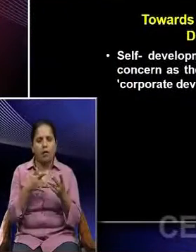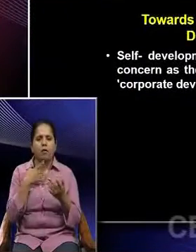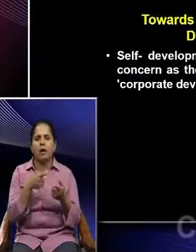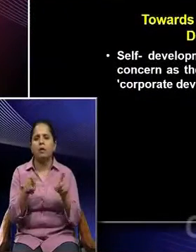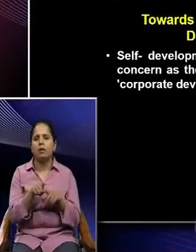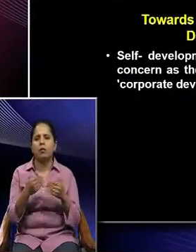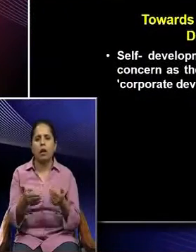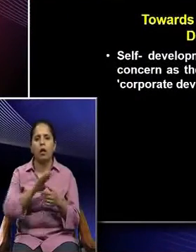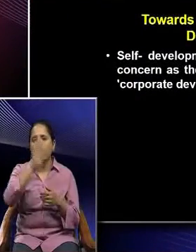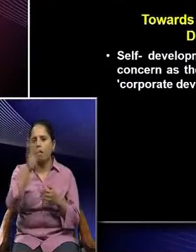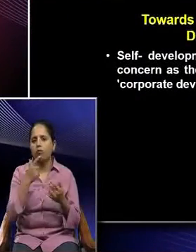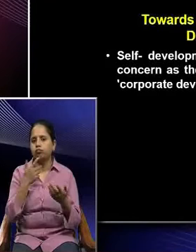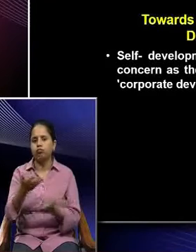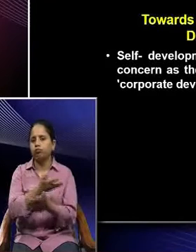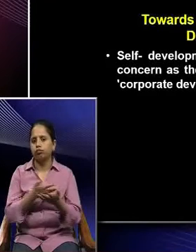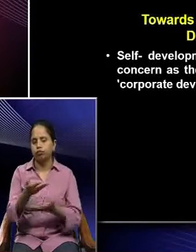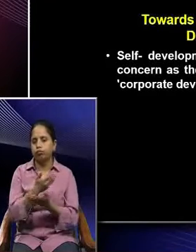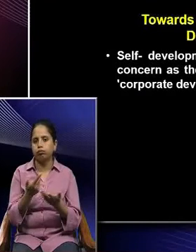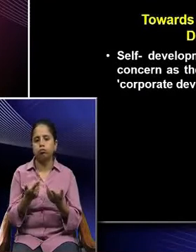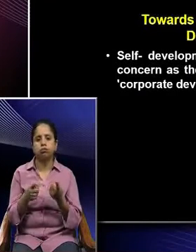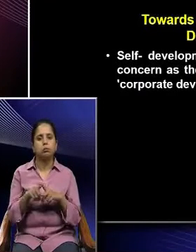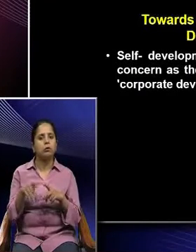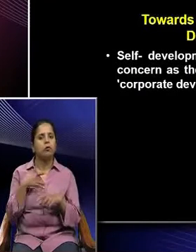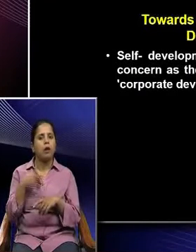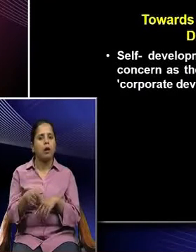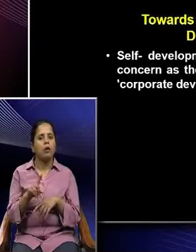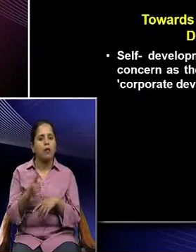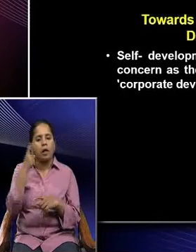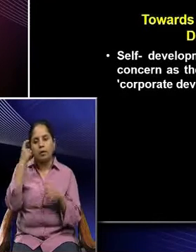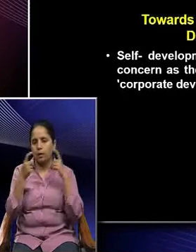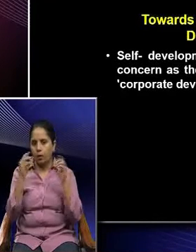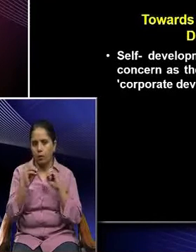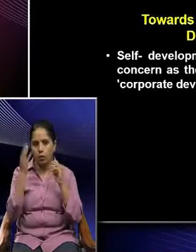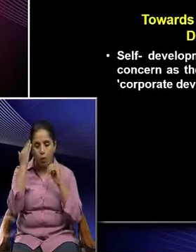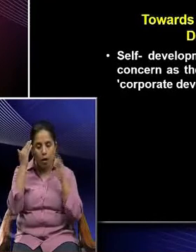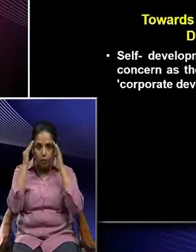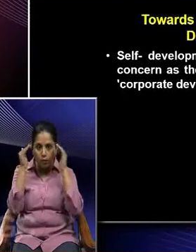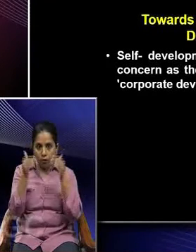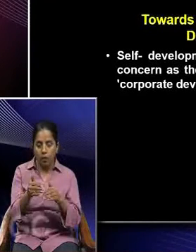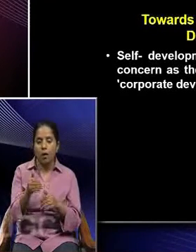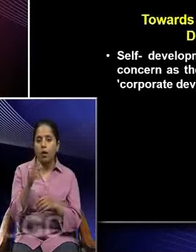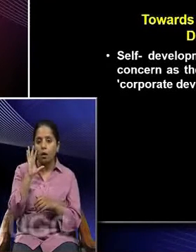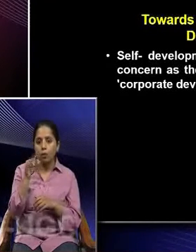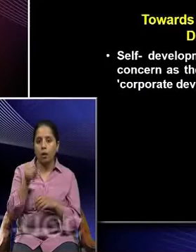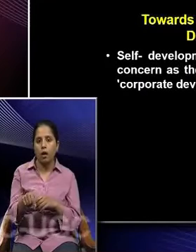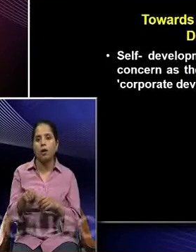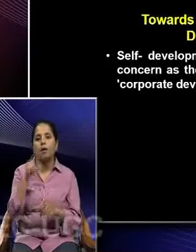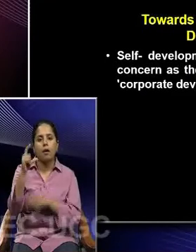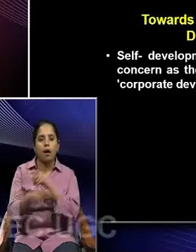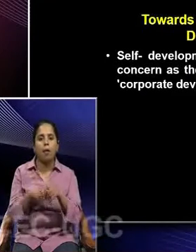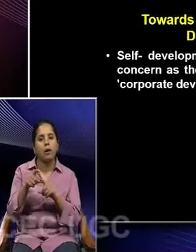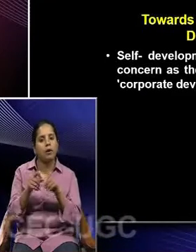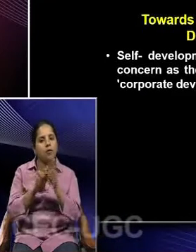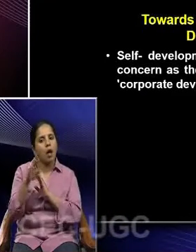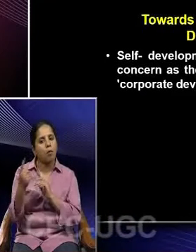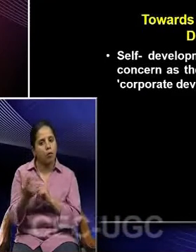was never discussed. It has not been its prime concern, because the focus was largely on corporate development only.